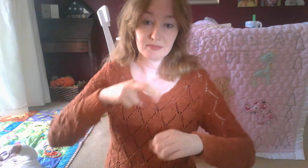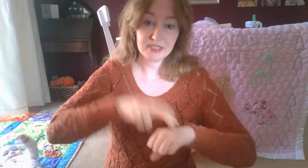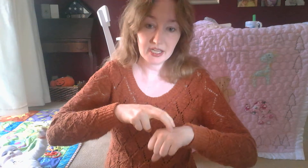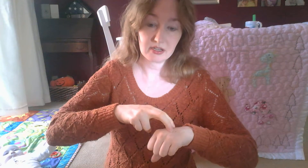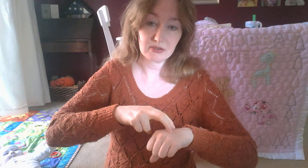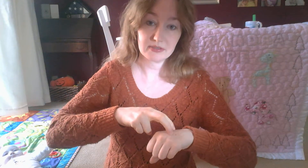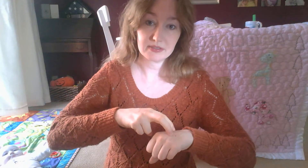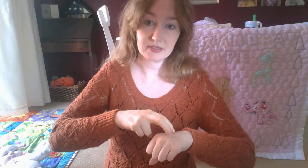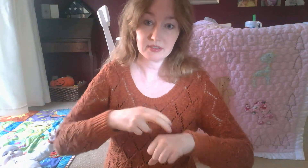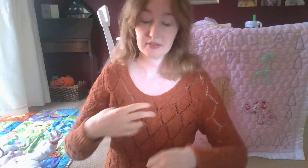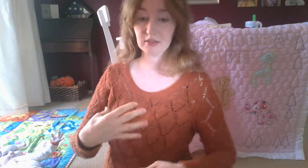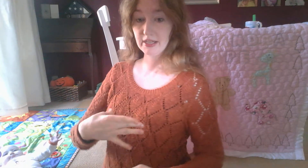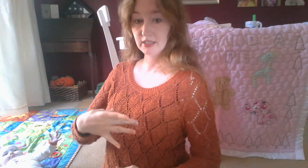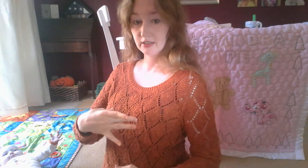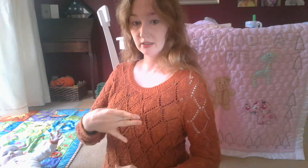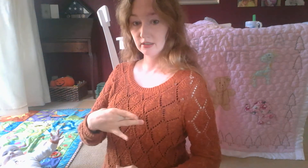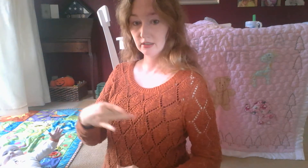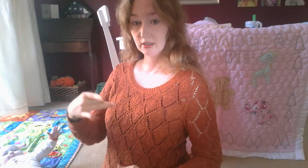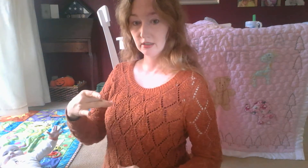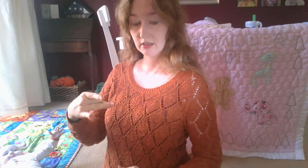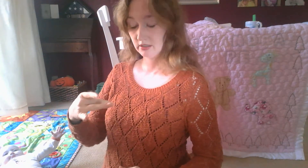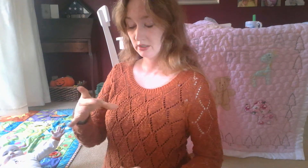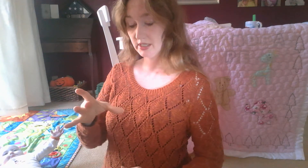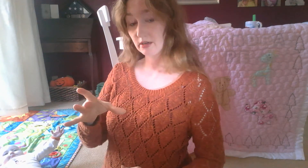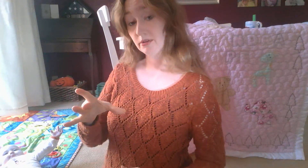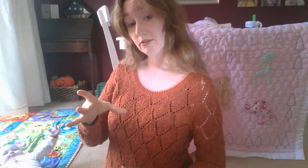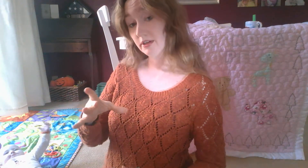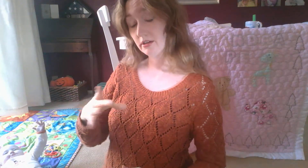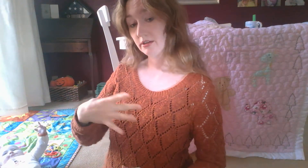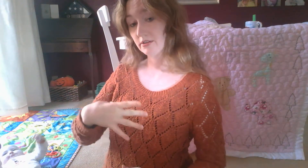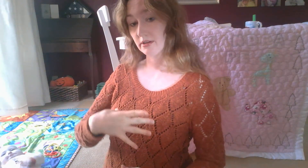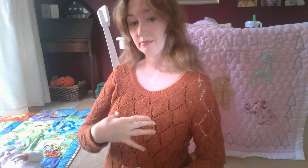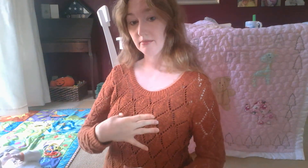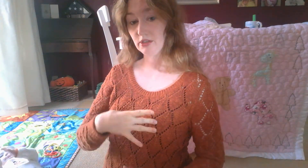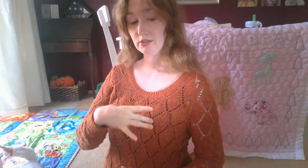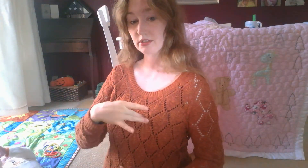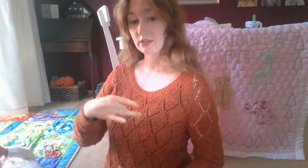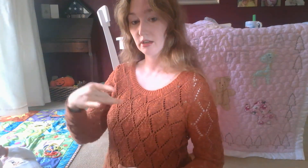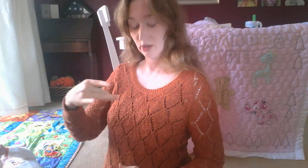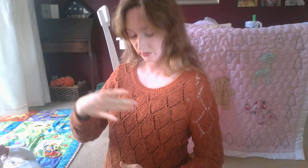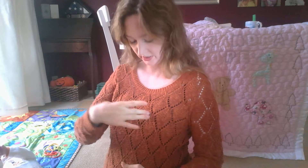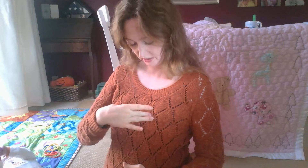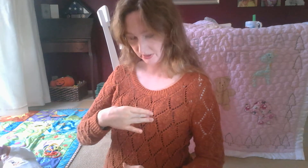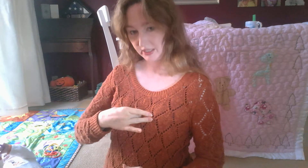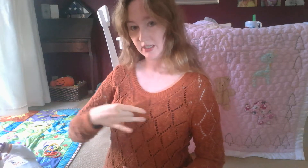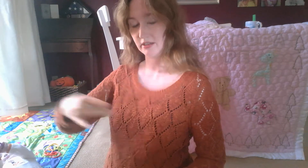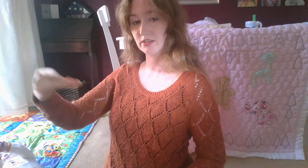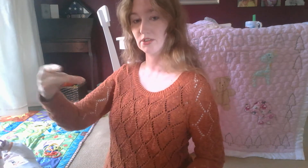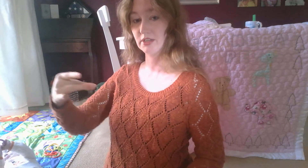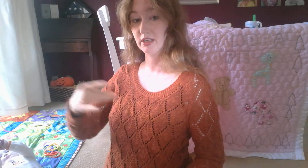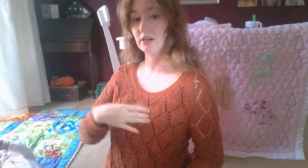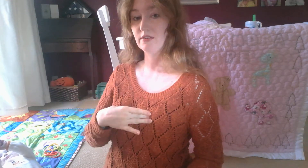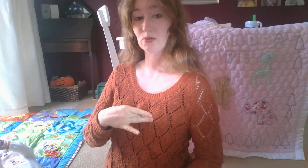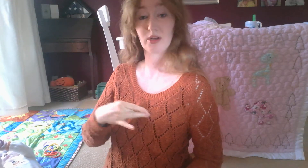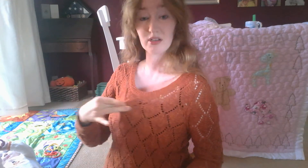mashed potatoes. Like, you take your middle finger and your thumb and you just, almost like you're plucking a string off your sweater